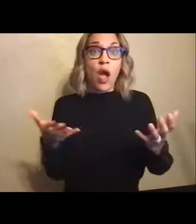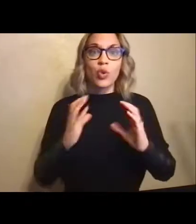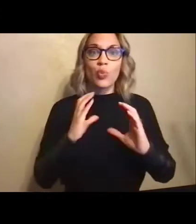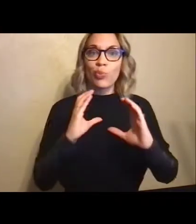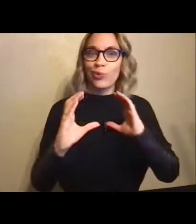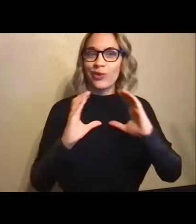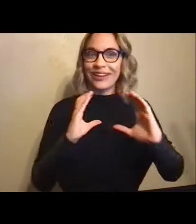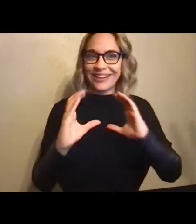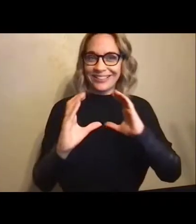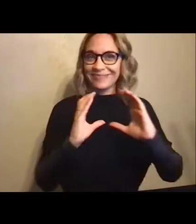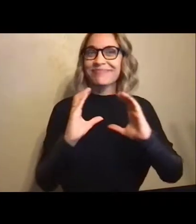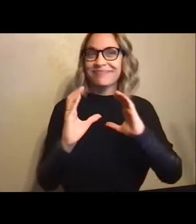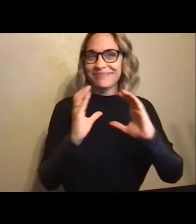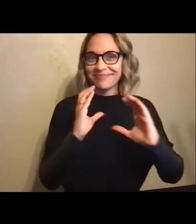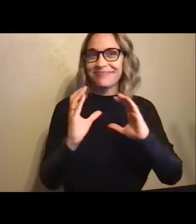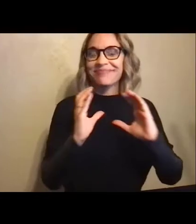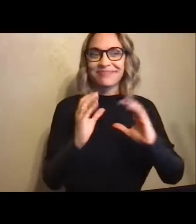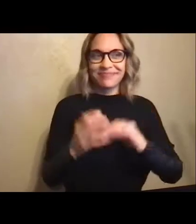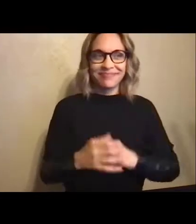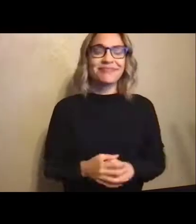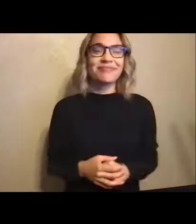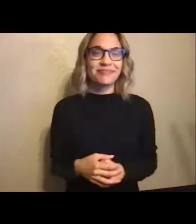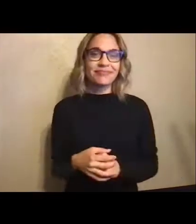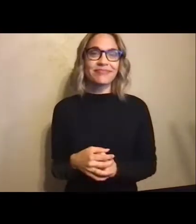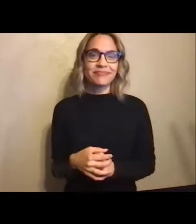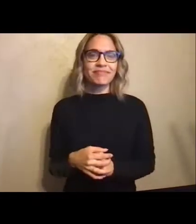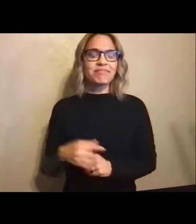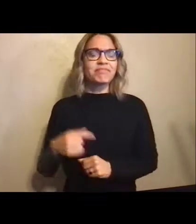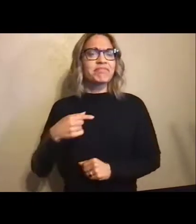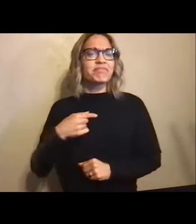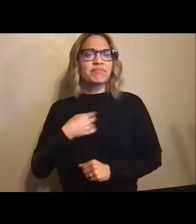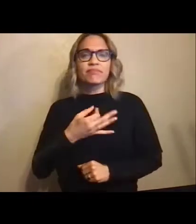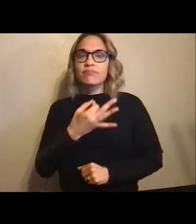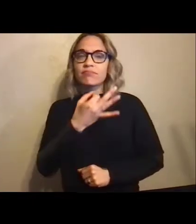of ideas, and my strength is in communicating.